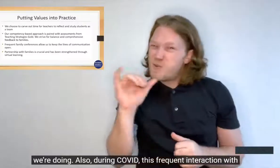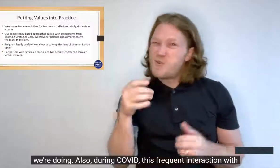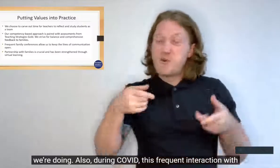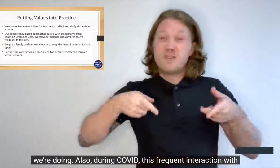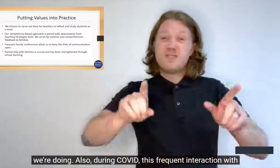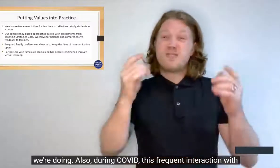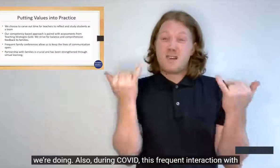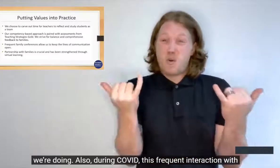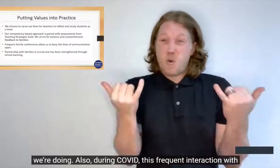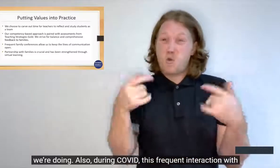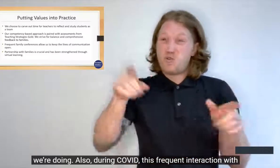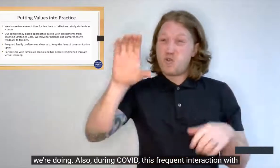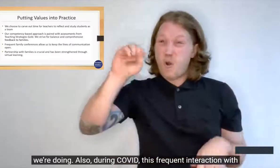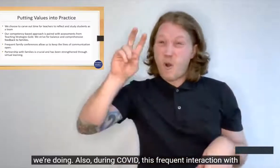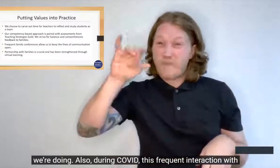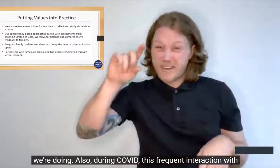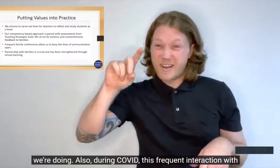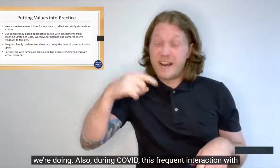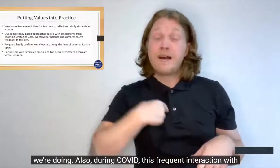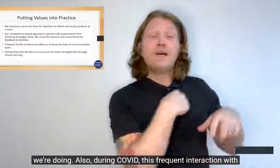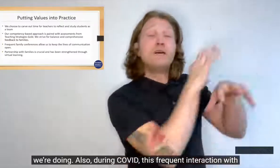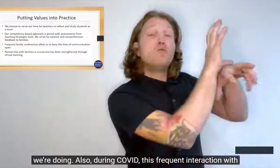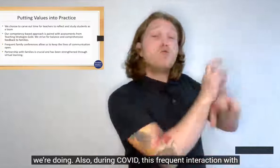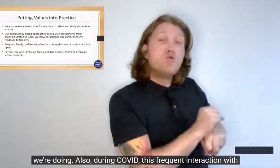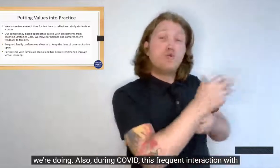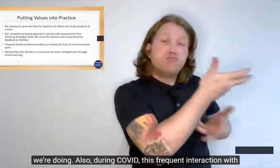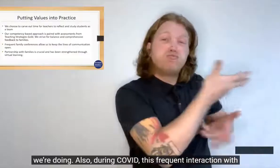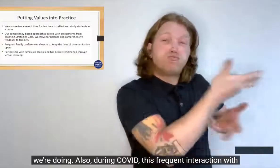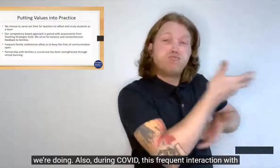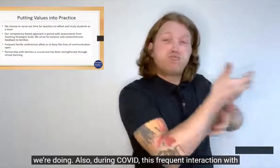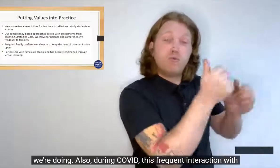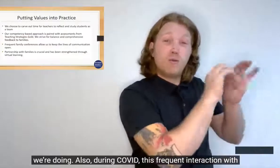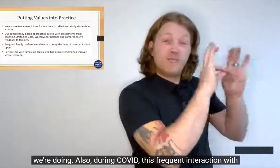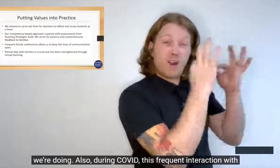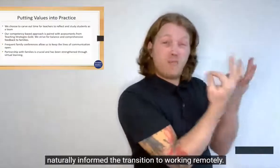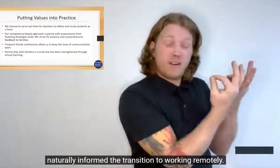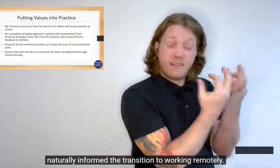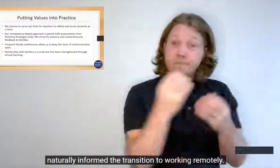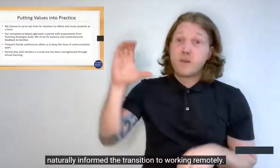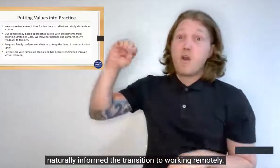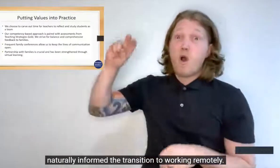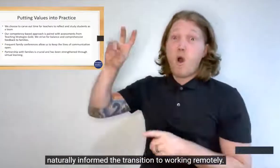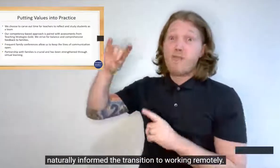values are instilled in everything we do. Now, during times of COVID, this frequent interaction with families